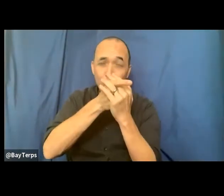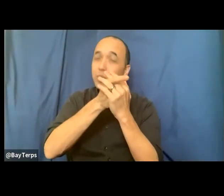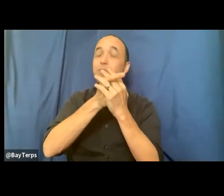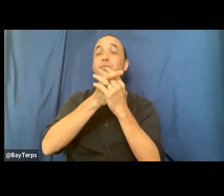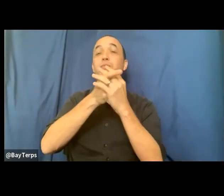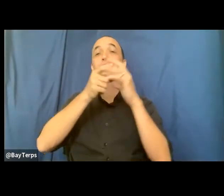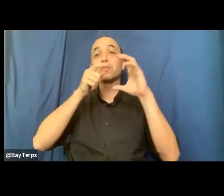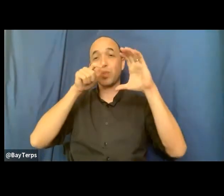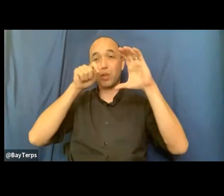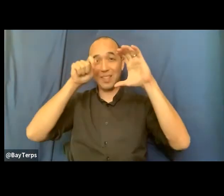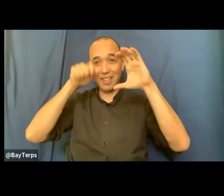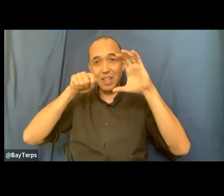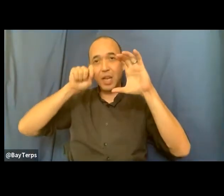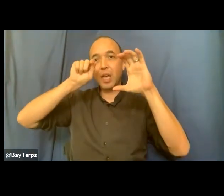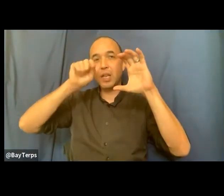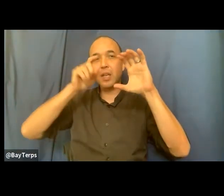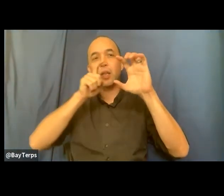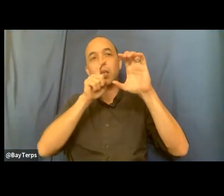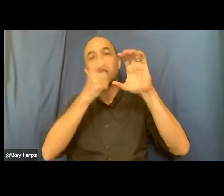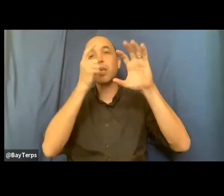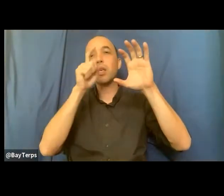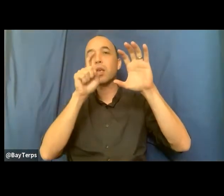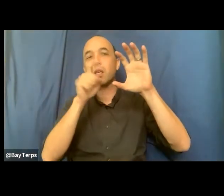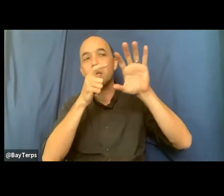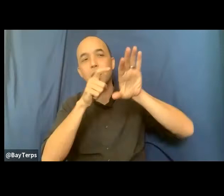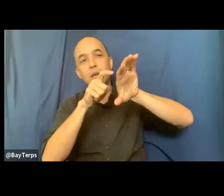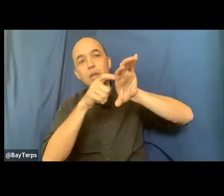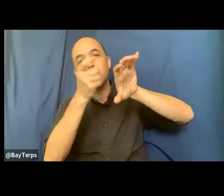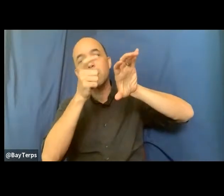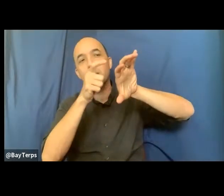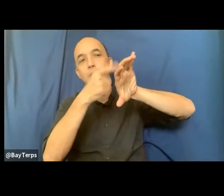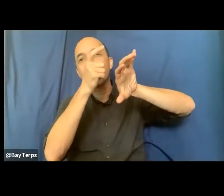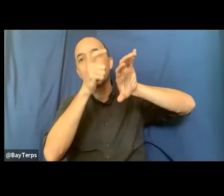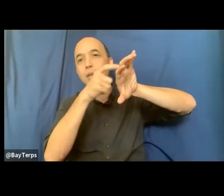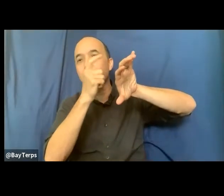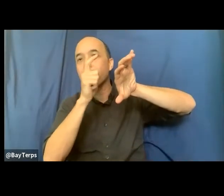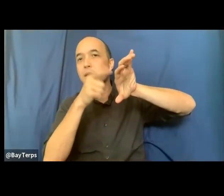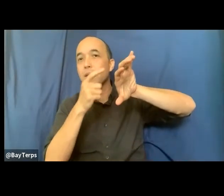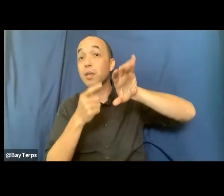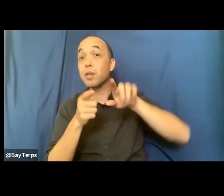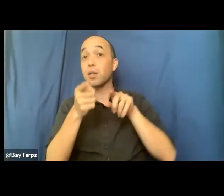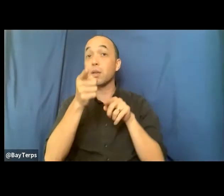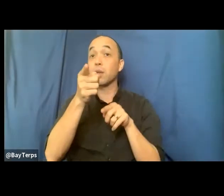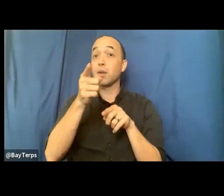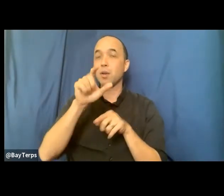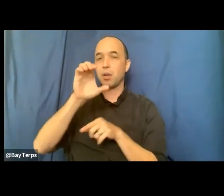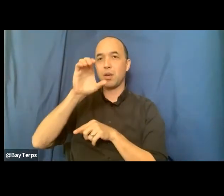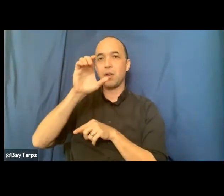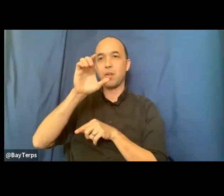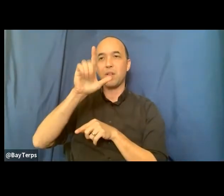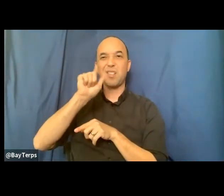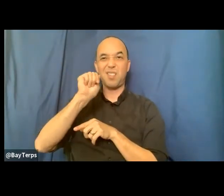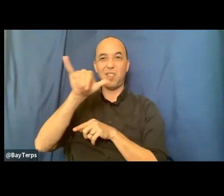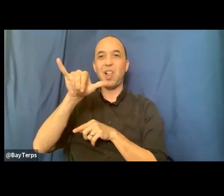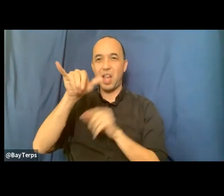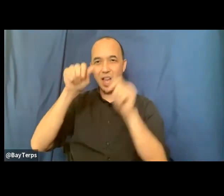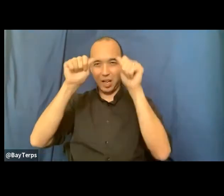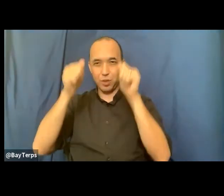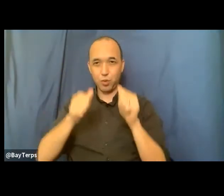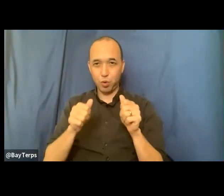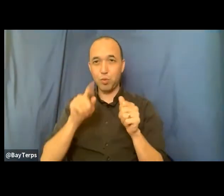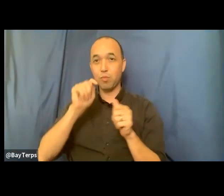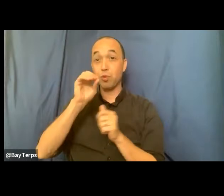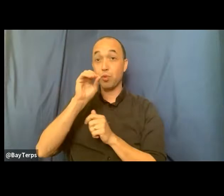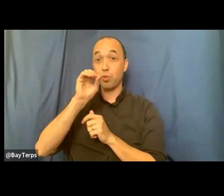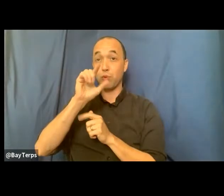can really allow a lot of light to shine through. This is one of my clay sculpting tools, but I can